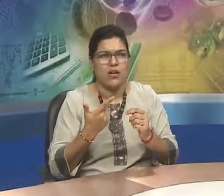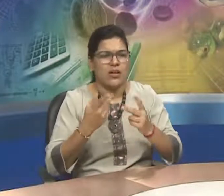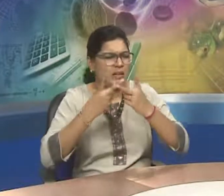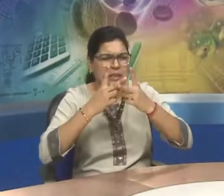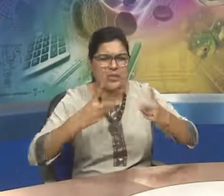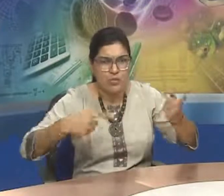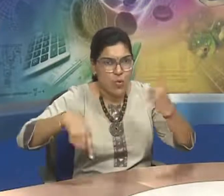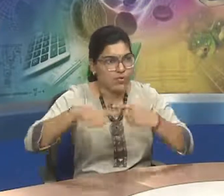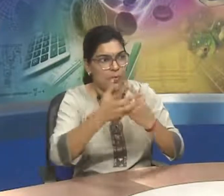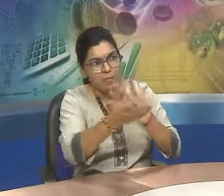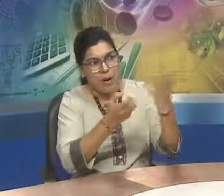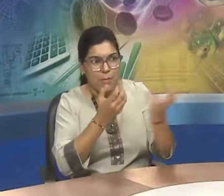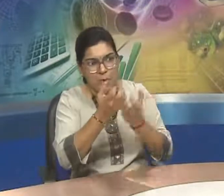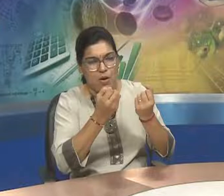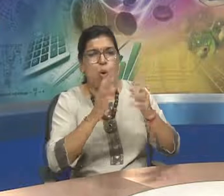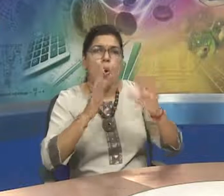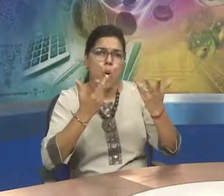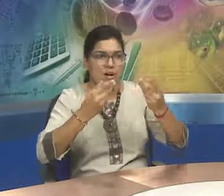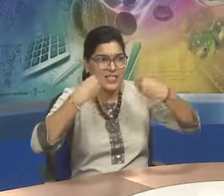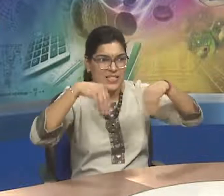purpose such as slavery